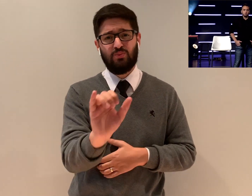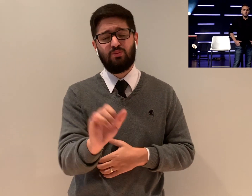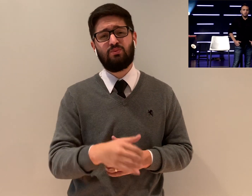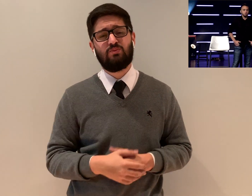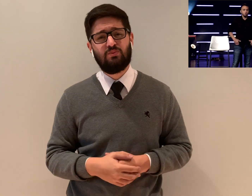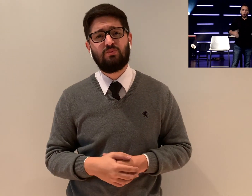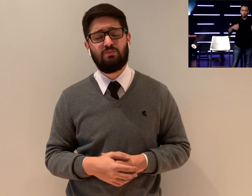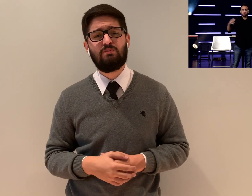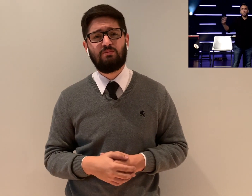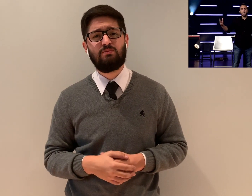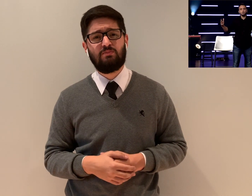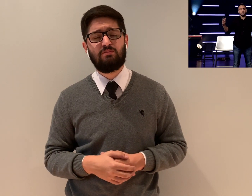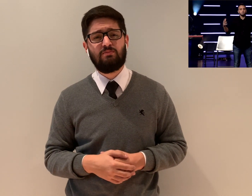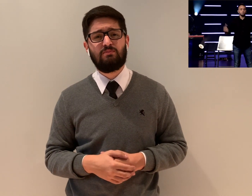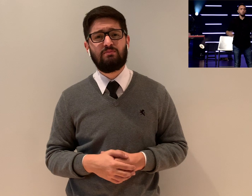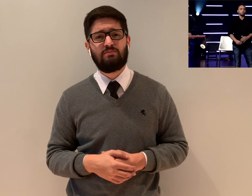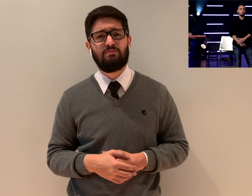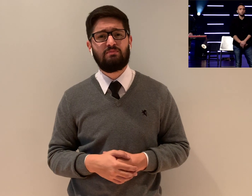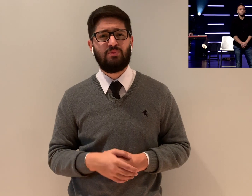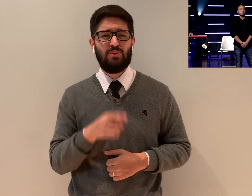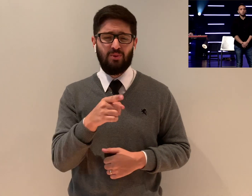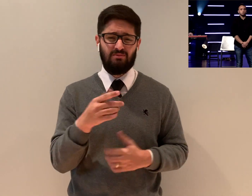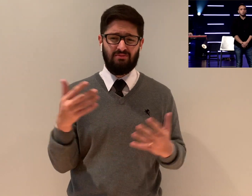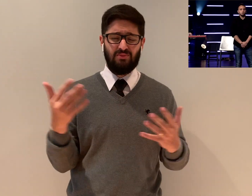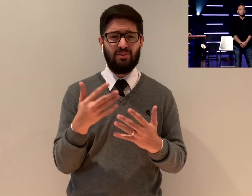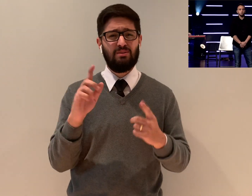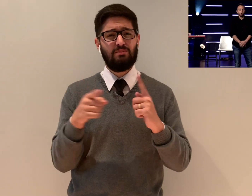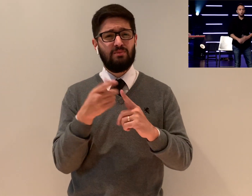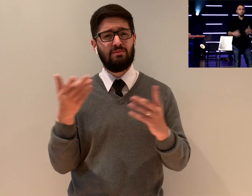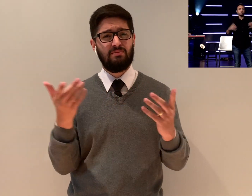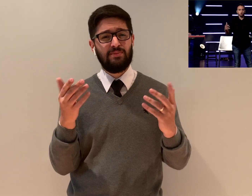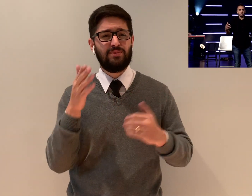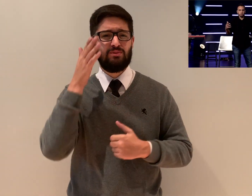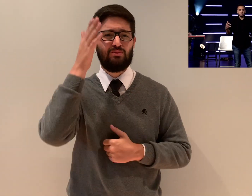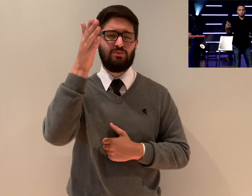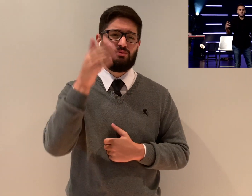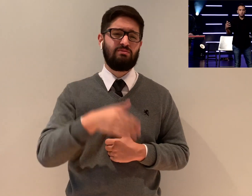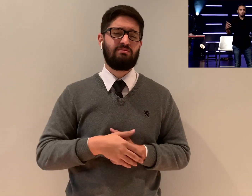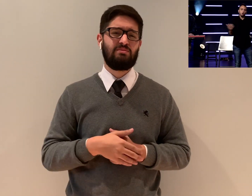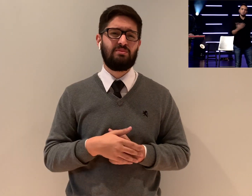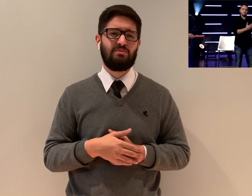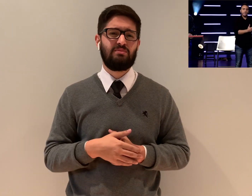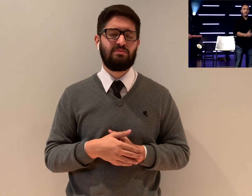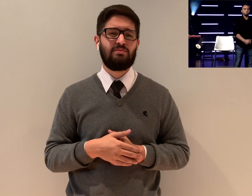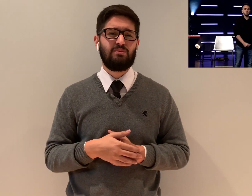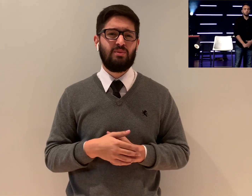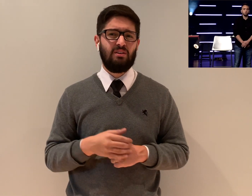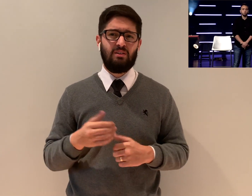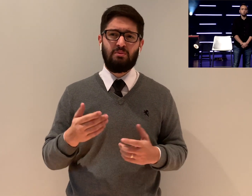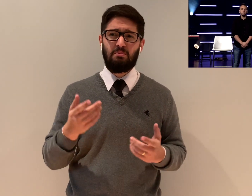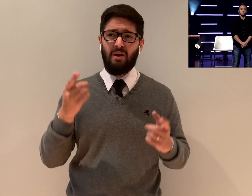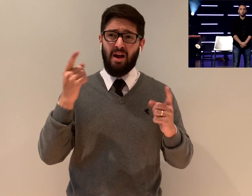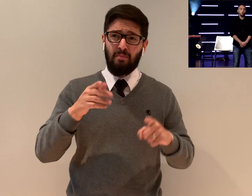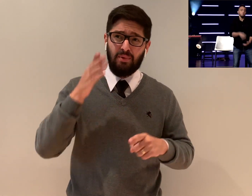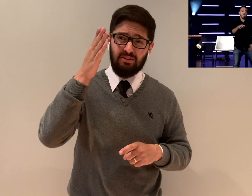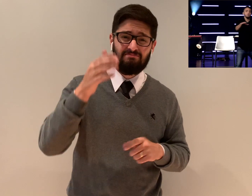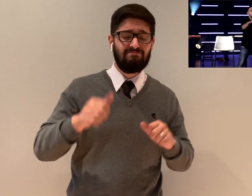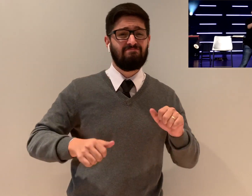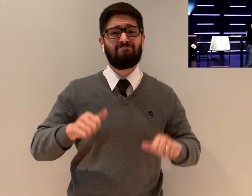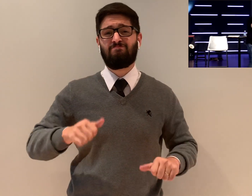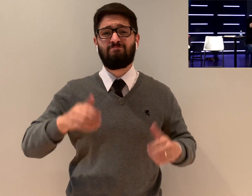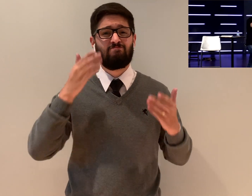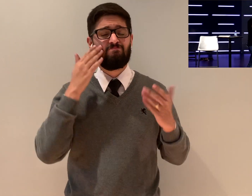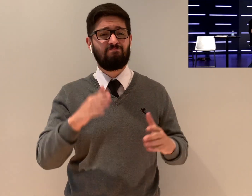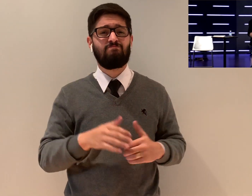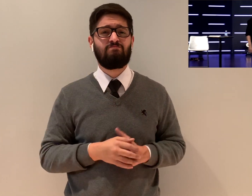You are afraid of the future. You are uncertain of what's going to happen to you. Or maybe